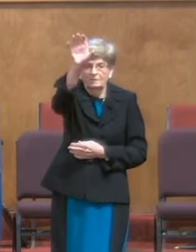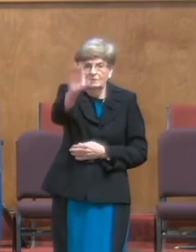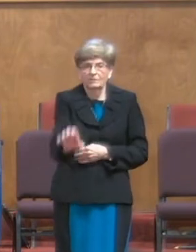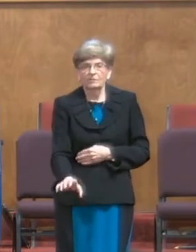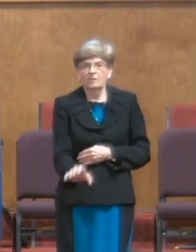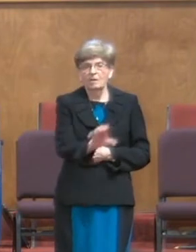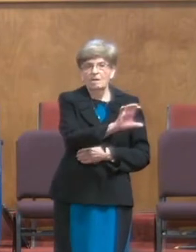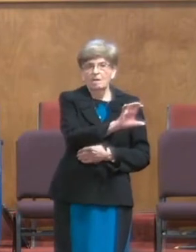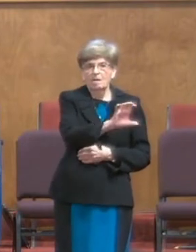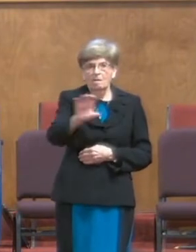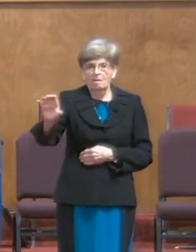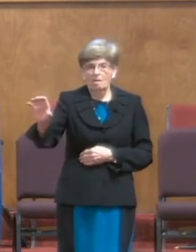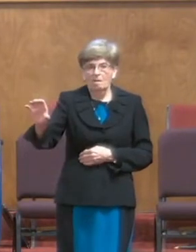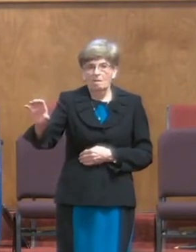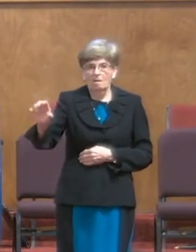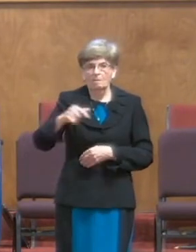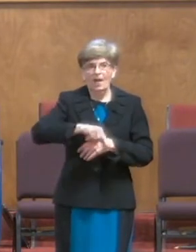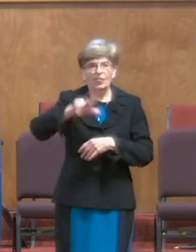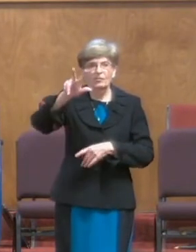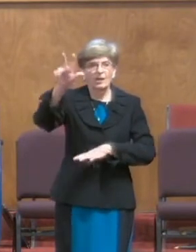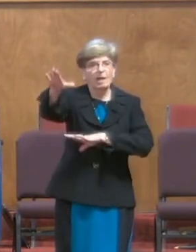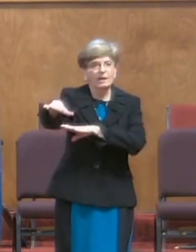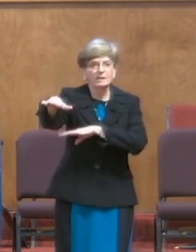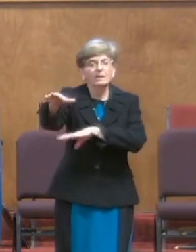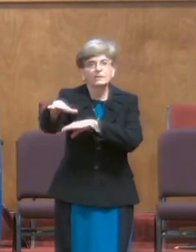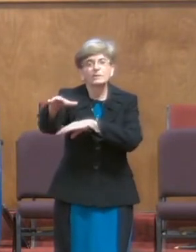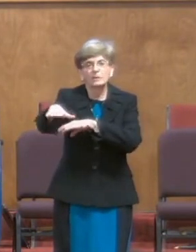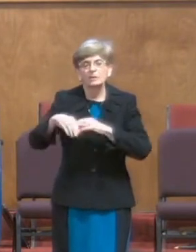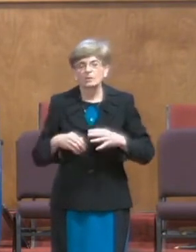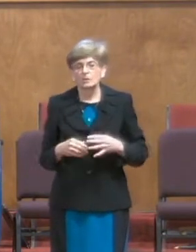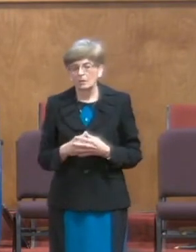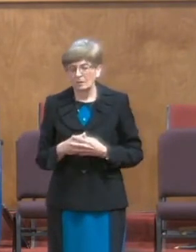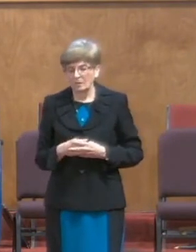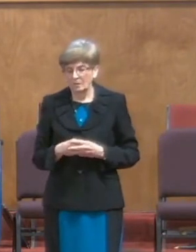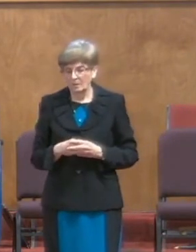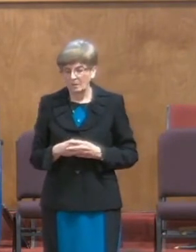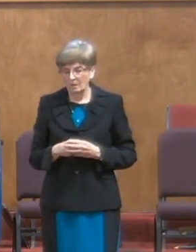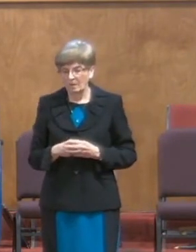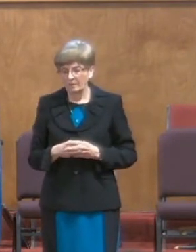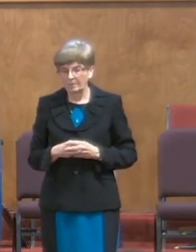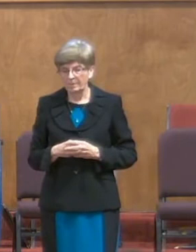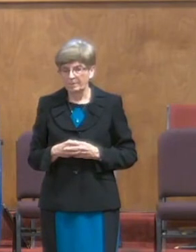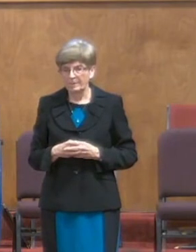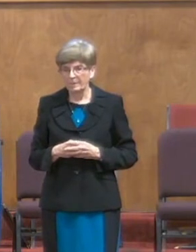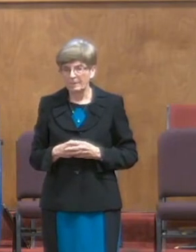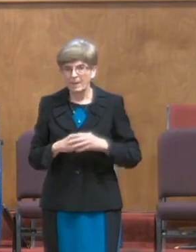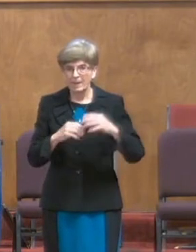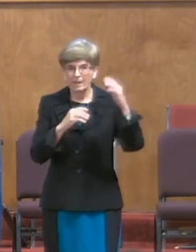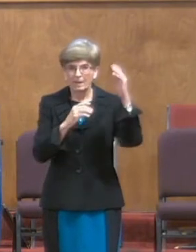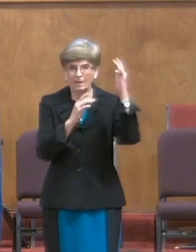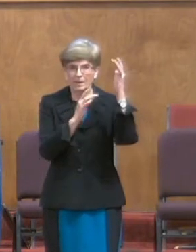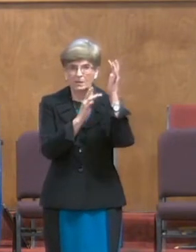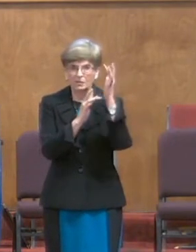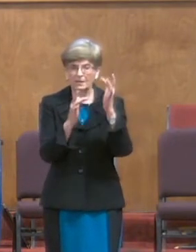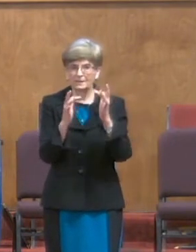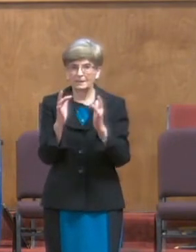It was about the 9th hour in the afternoon, and Jesus